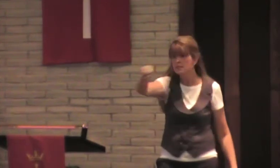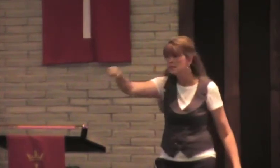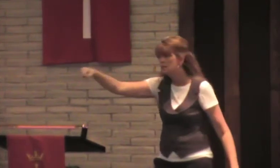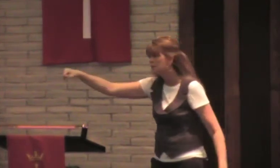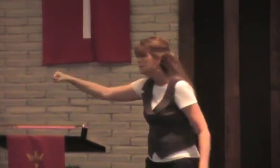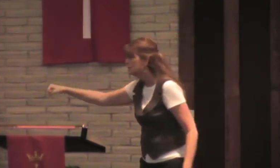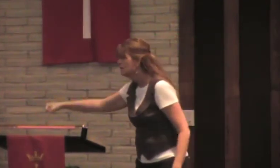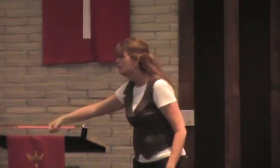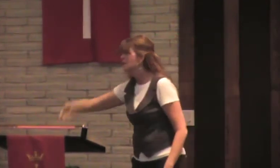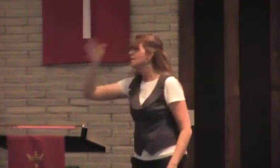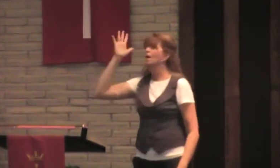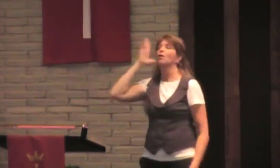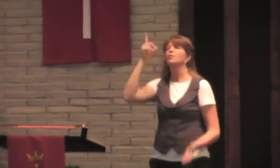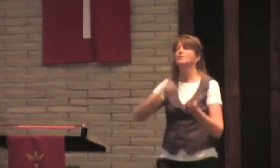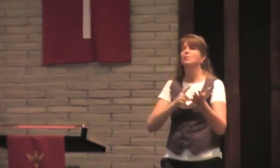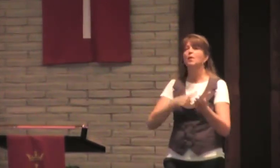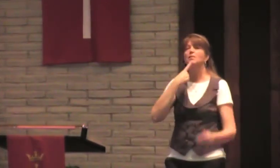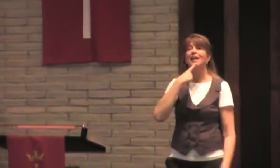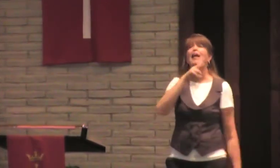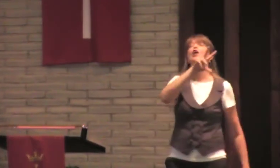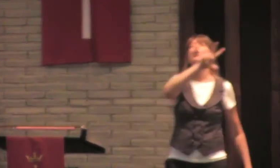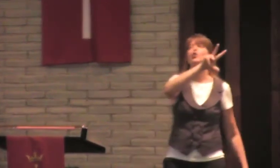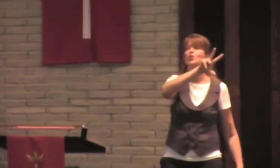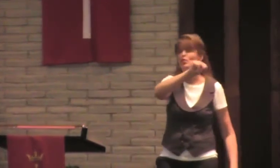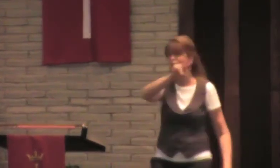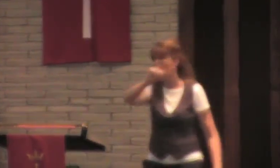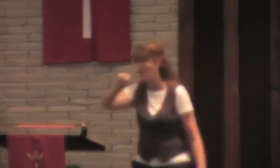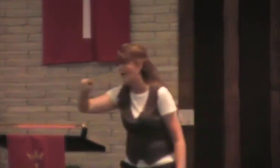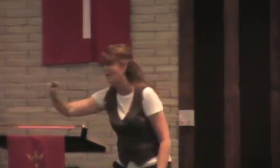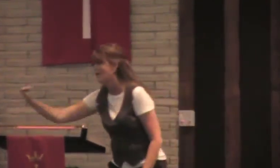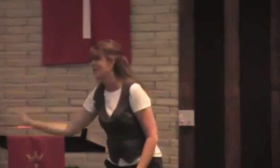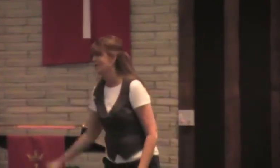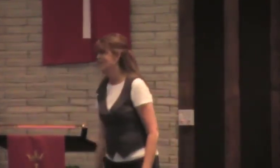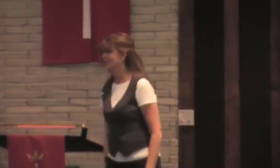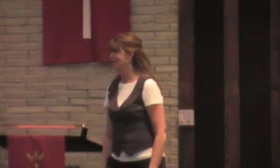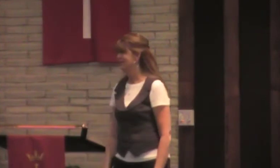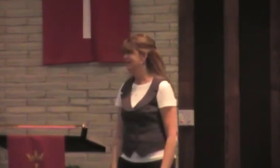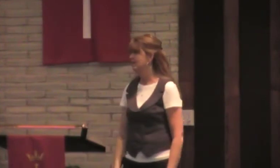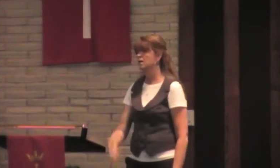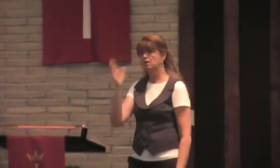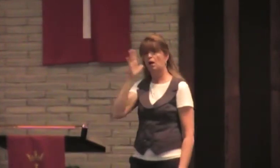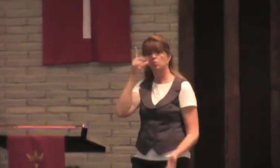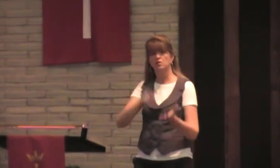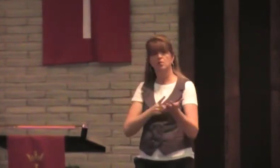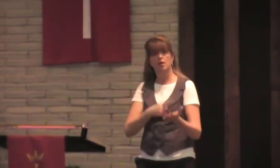God will sometimes say yes. God will sometimes say no.